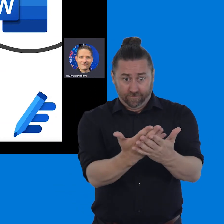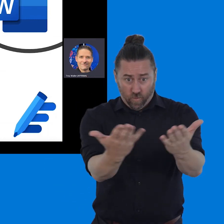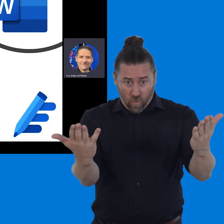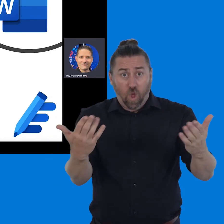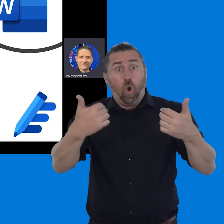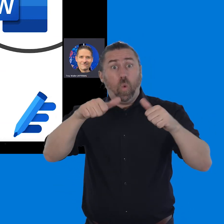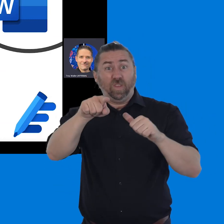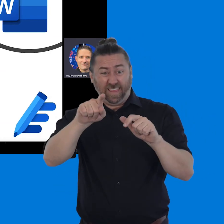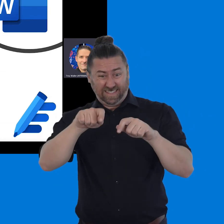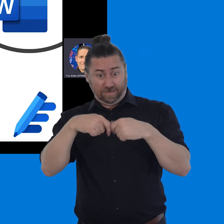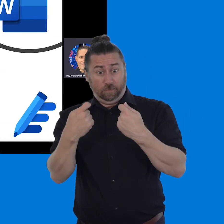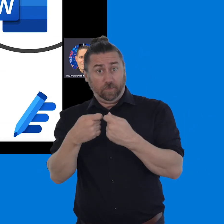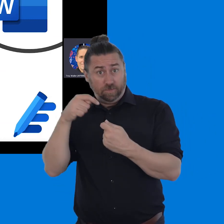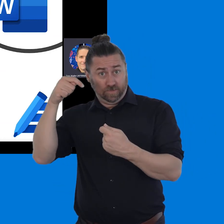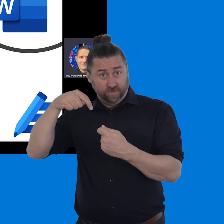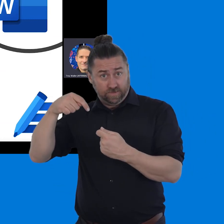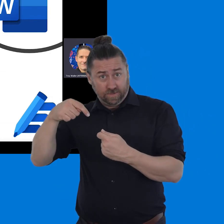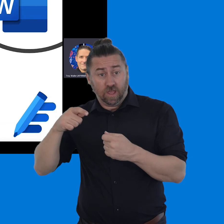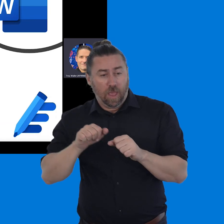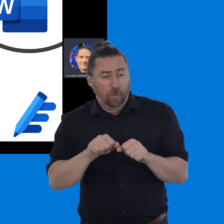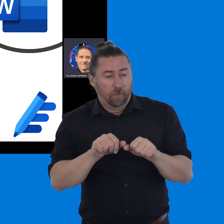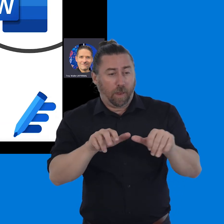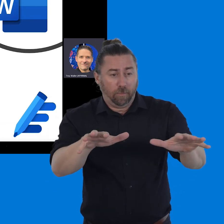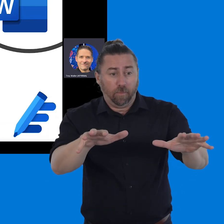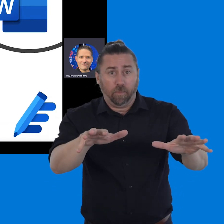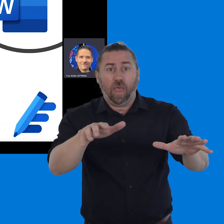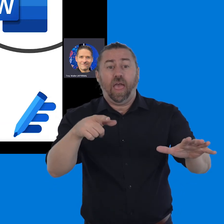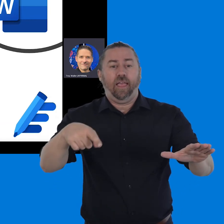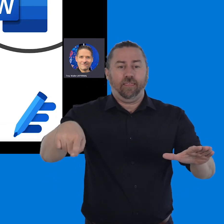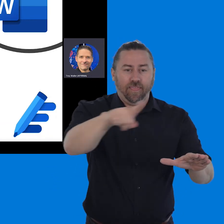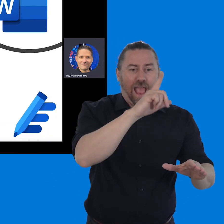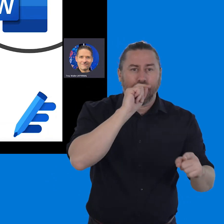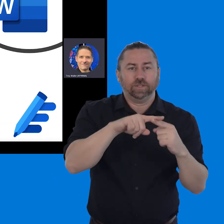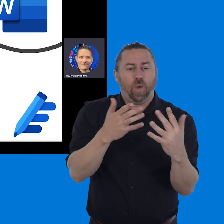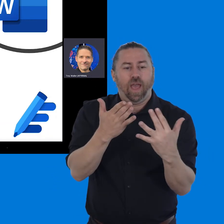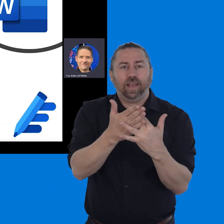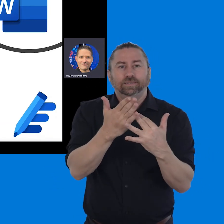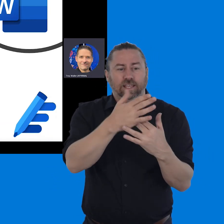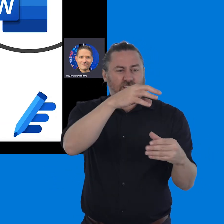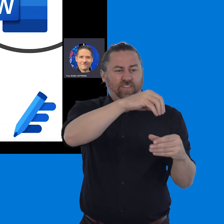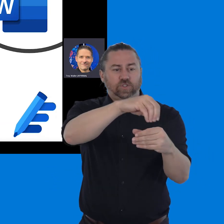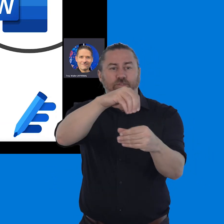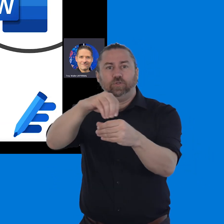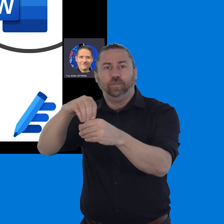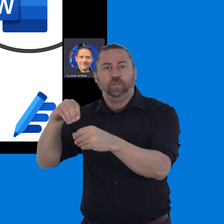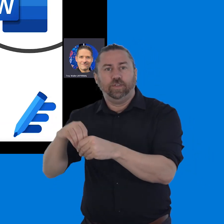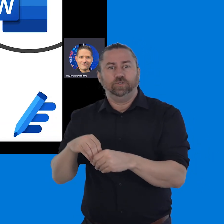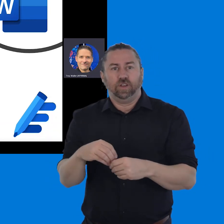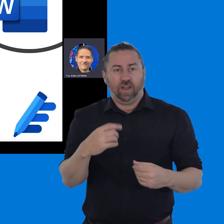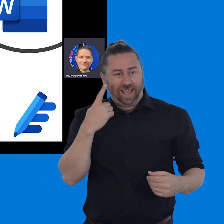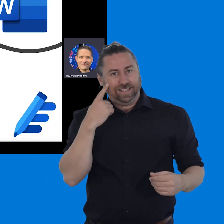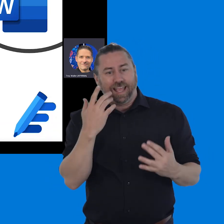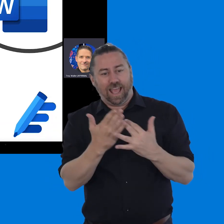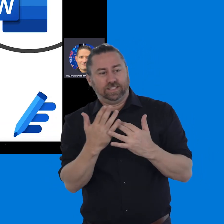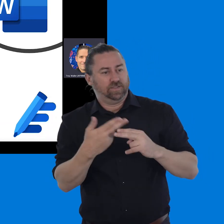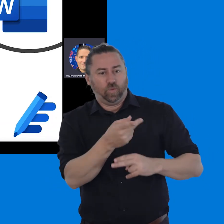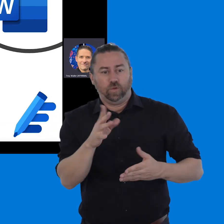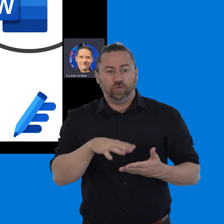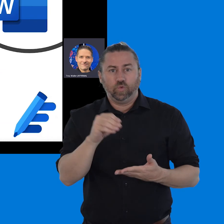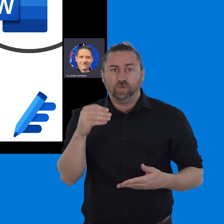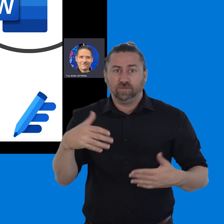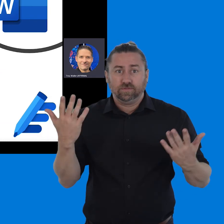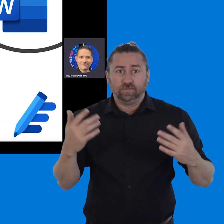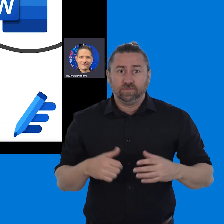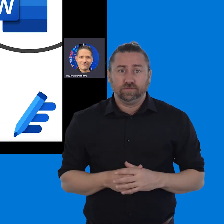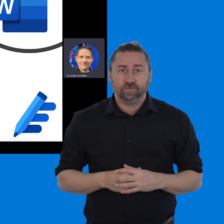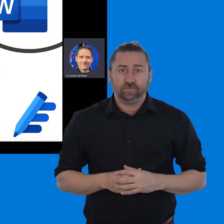and these other things inside Teams, then we know that these features and these functions are going to be there for our